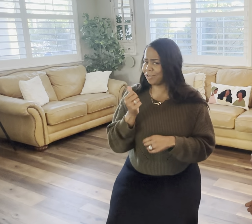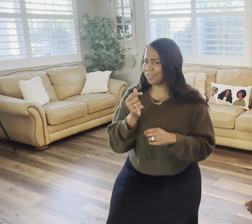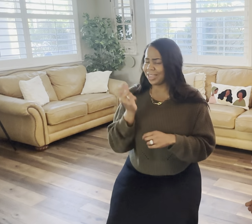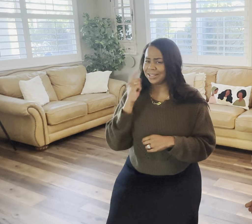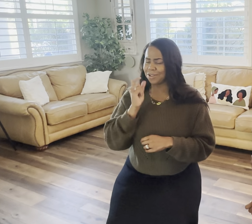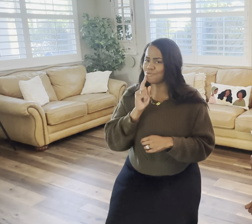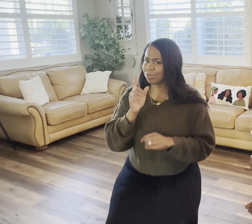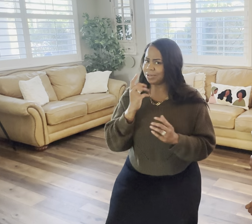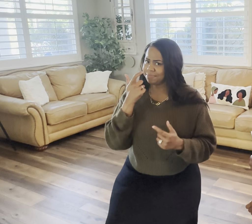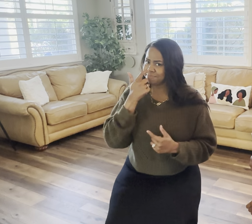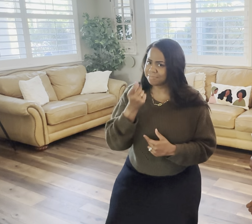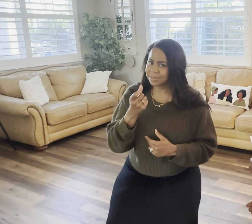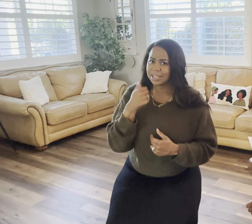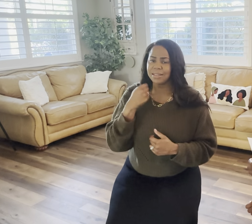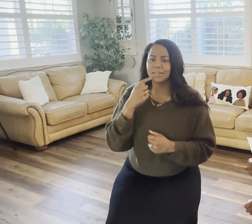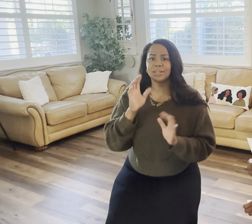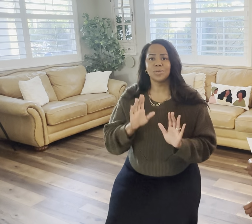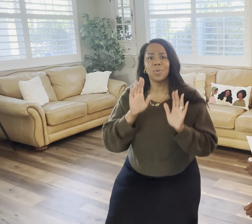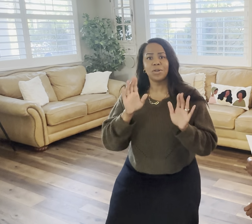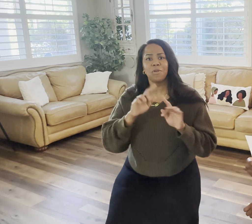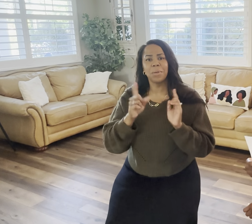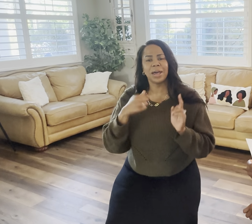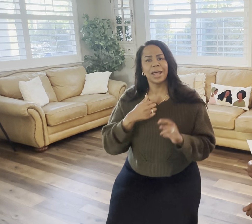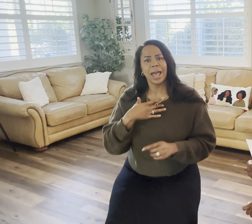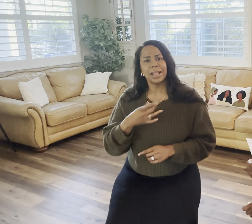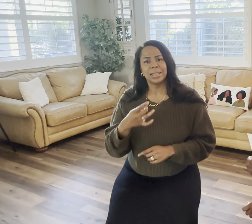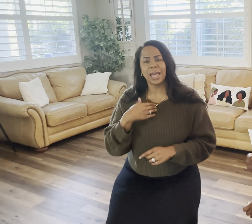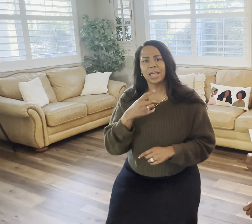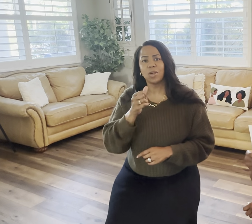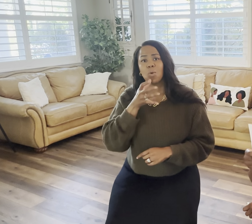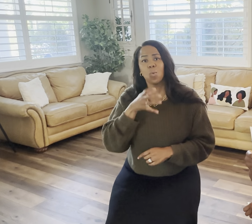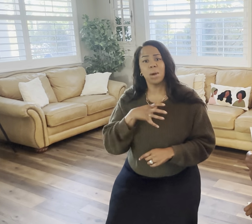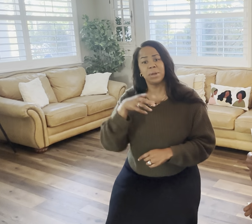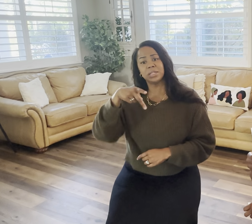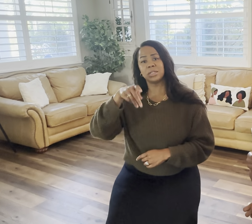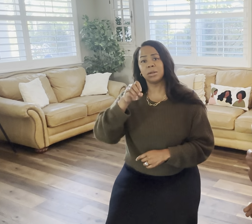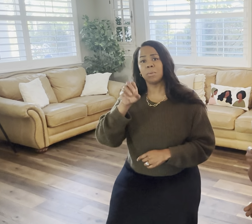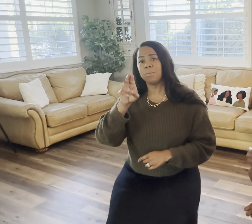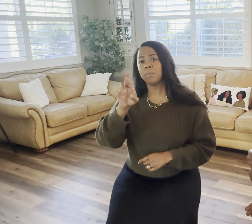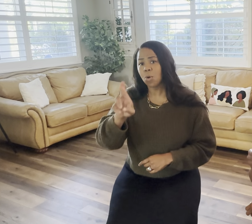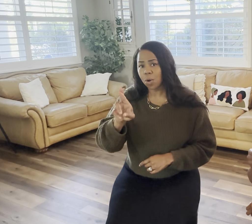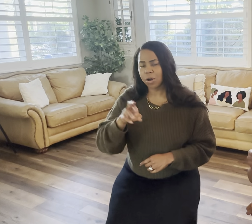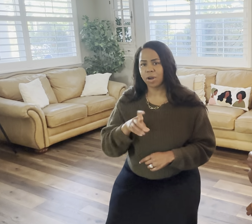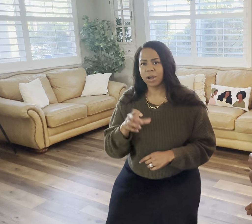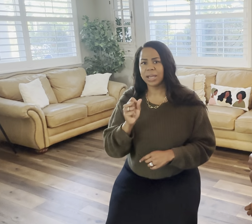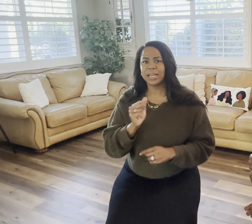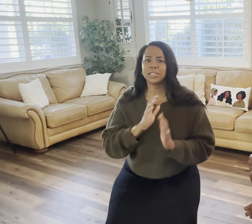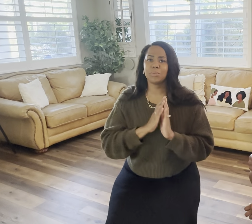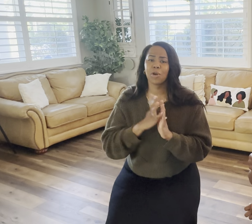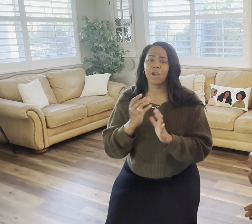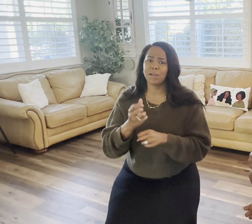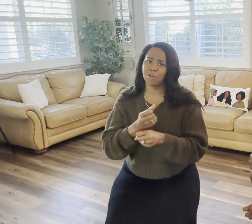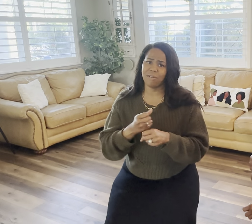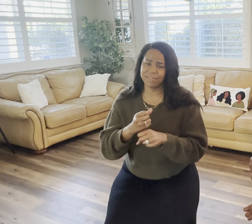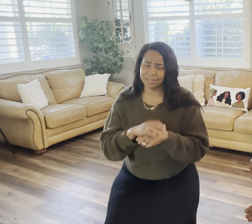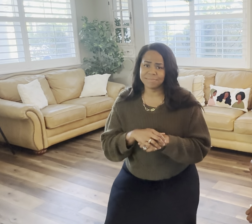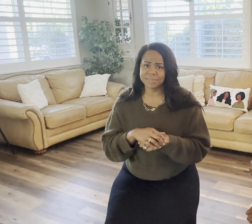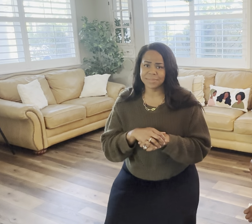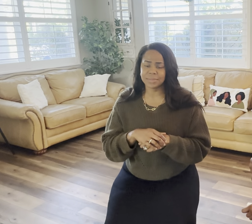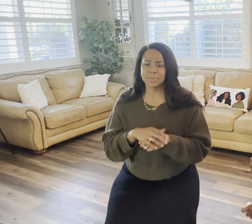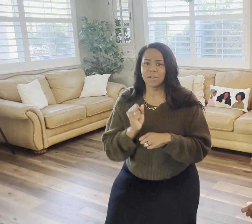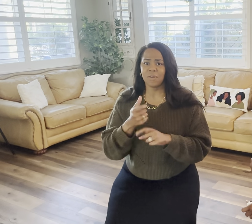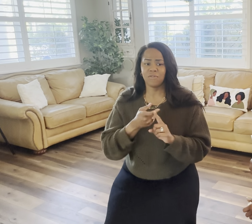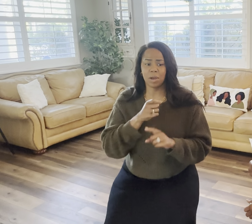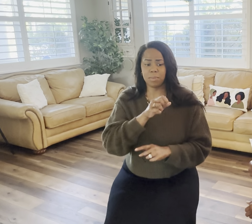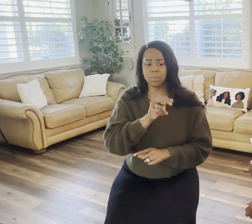all wonderful, I like this Women's Pour. It's called Women's Pour, Prayer and Coffee, from